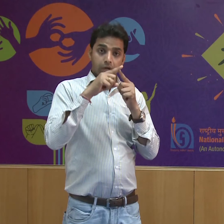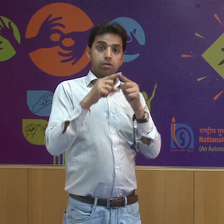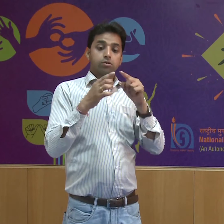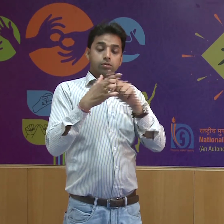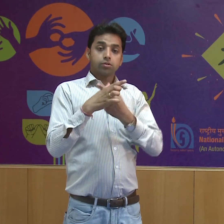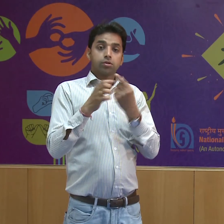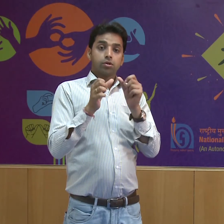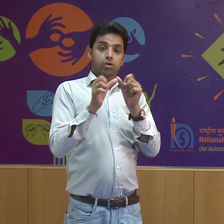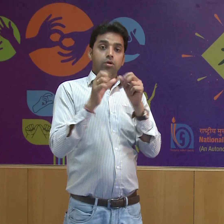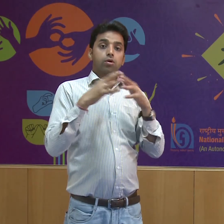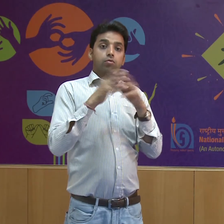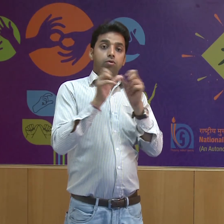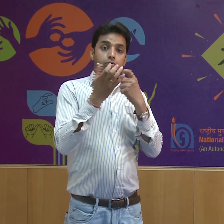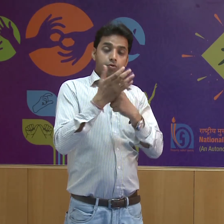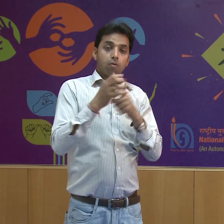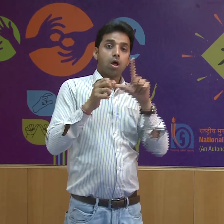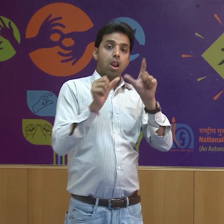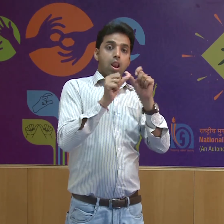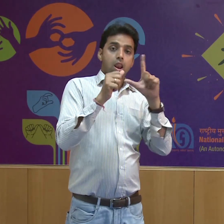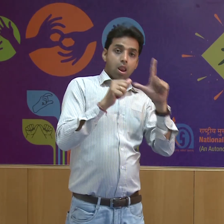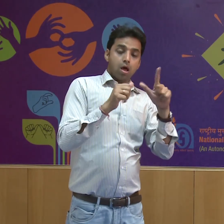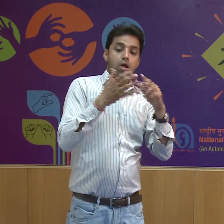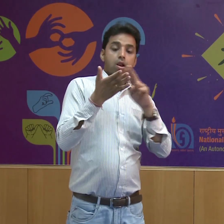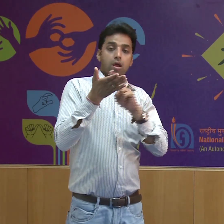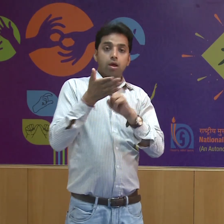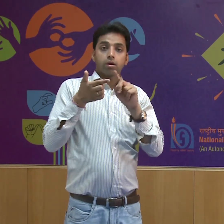supporter of education and learning.